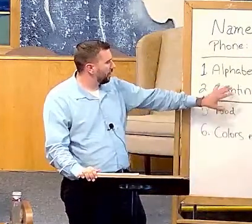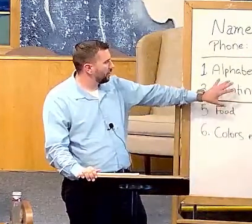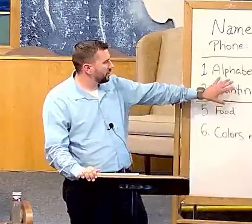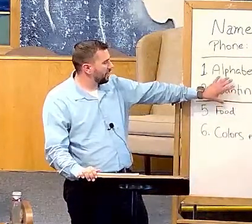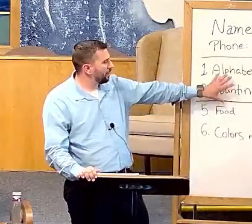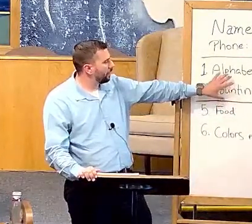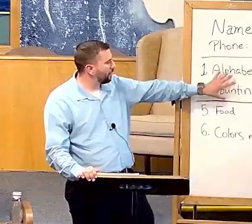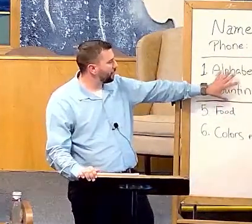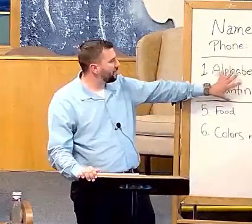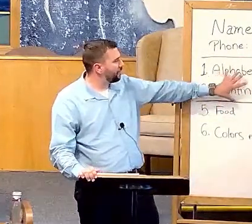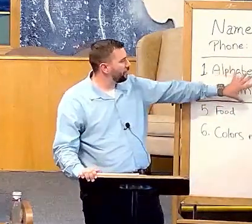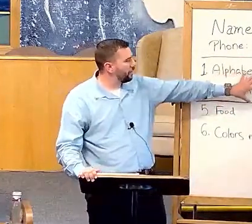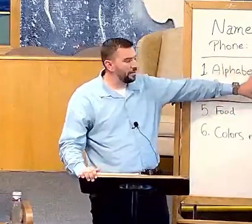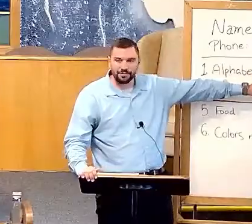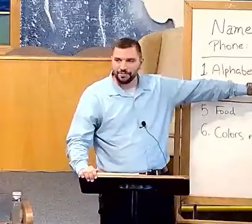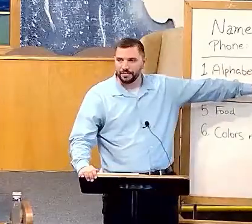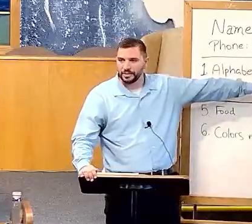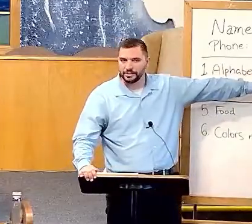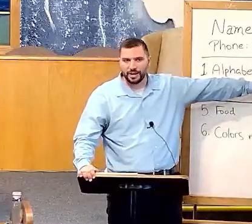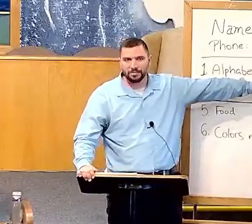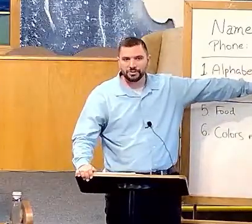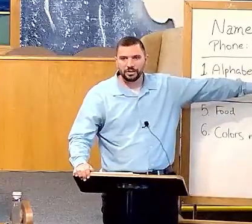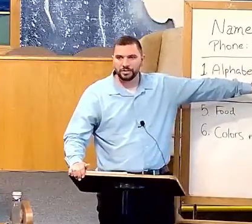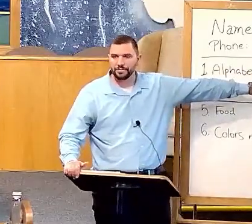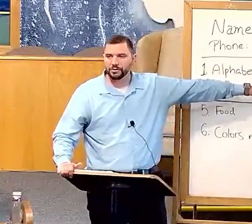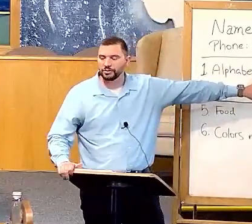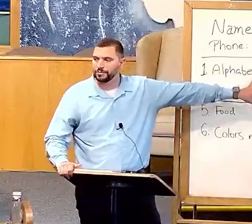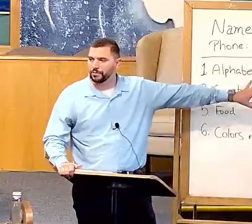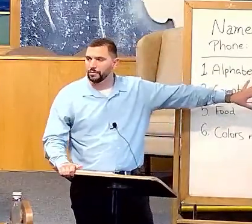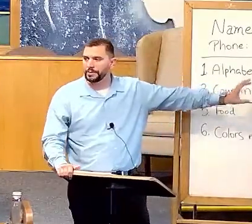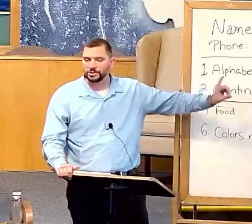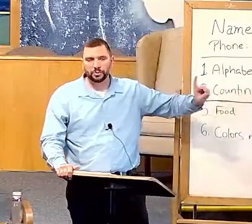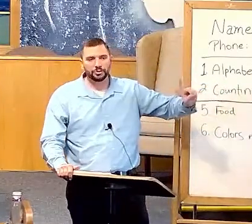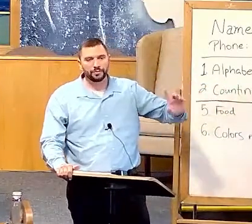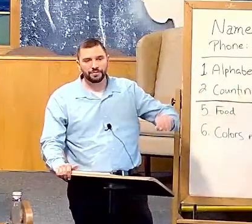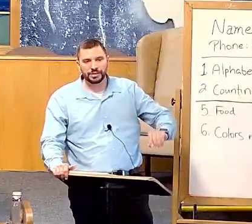Does anybody want a review of these items here, the first through 4, pages 1 through 15?